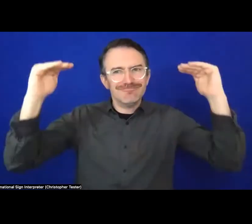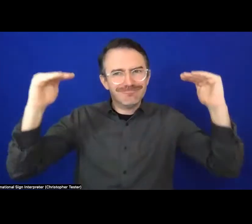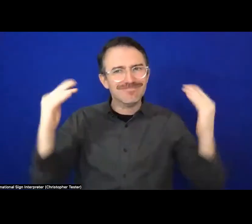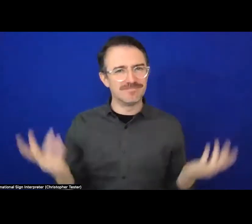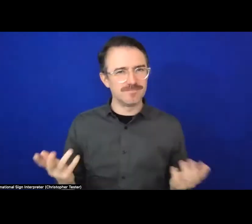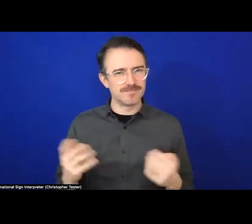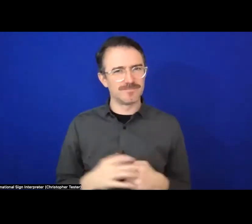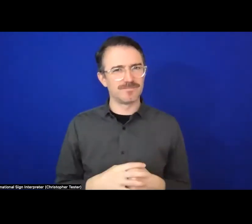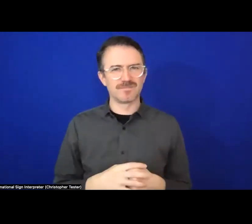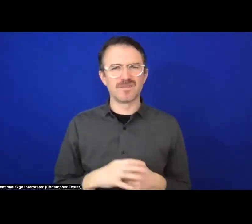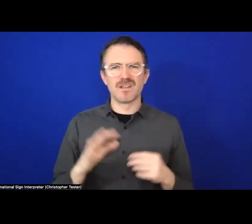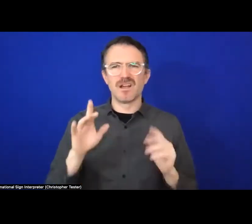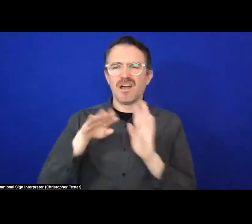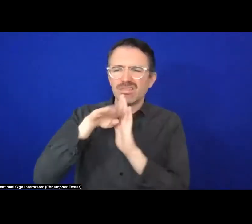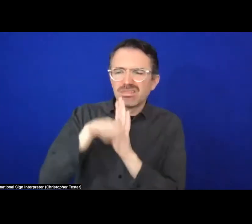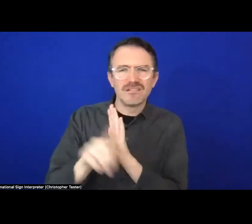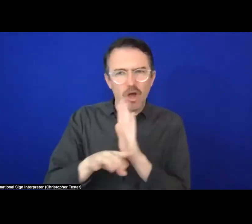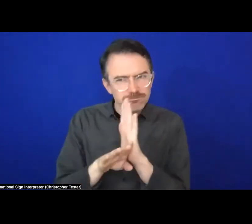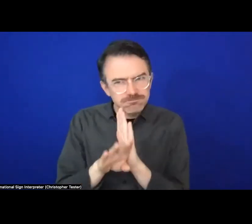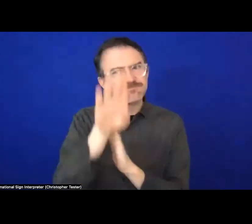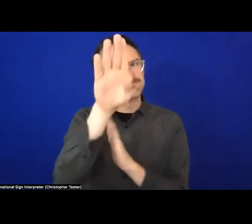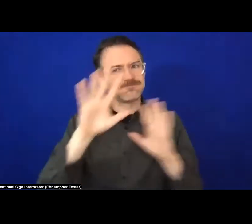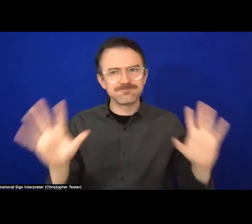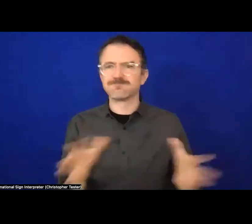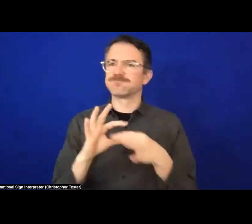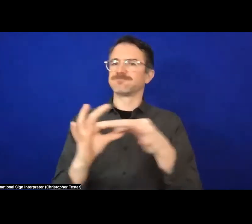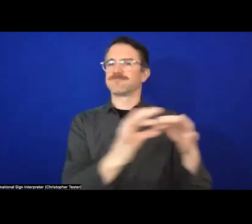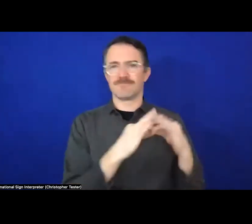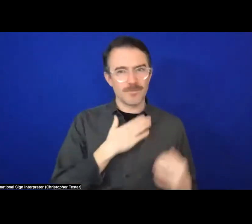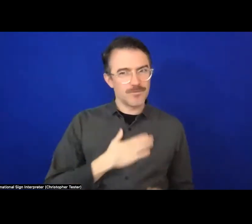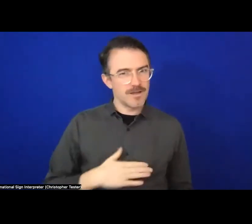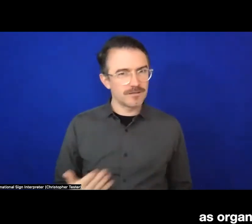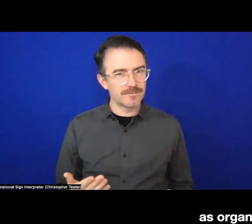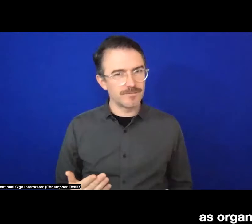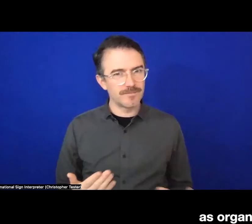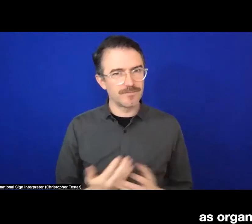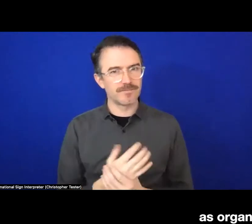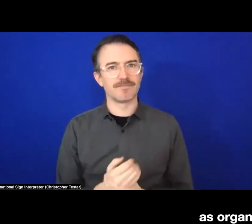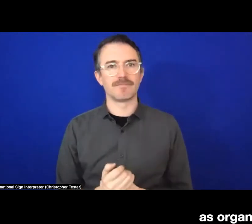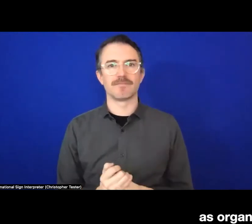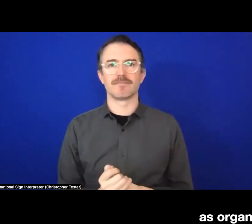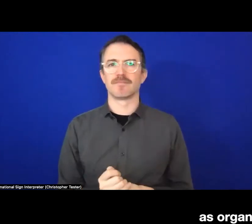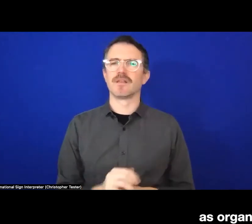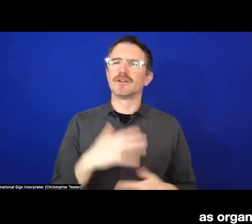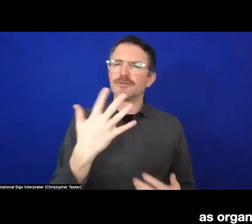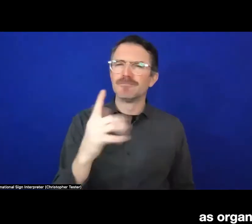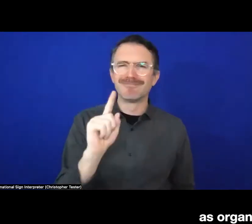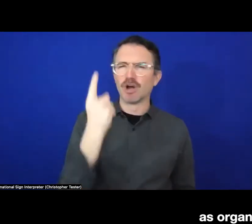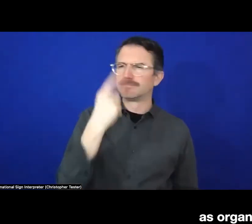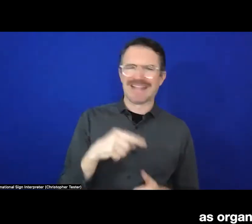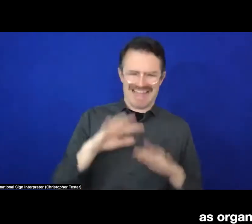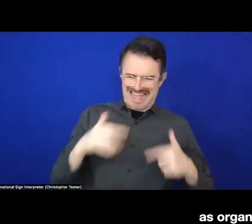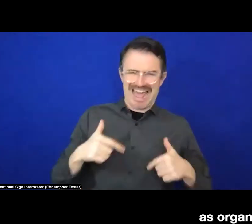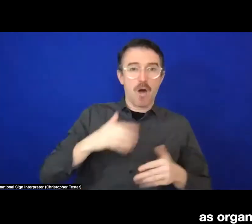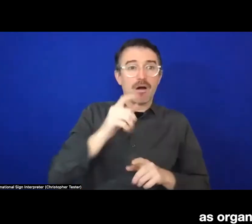What worked for us in terms of engaging government as organizations of